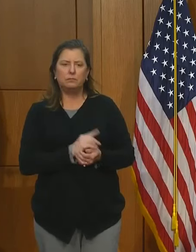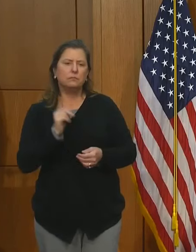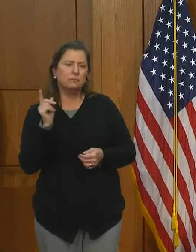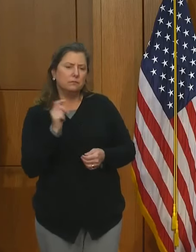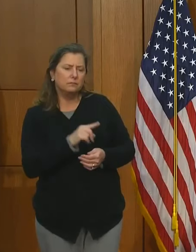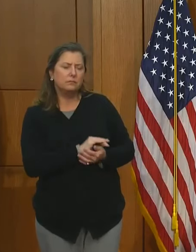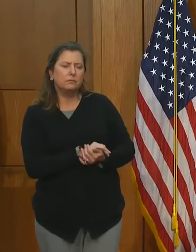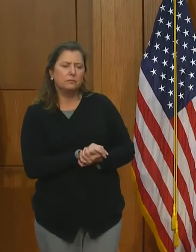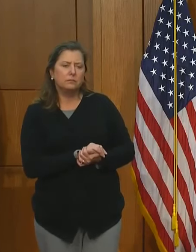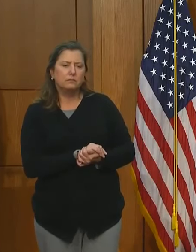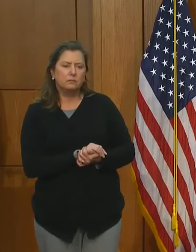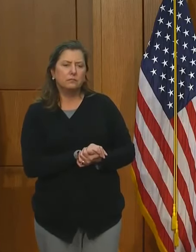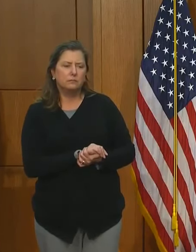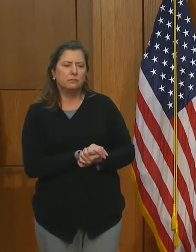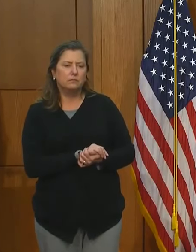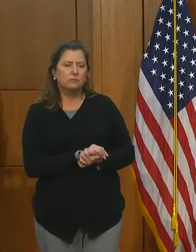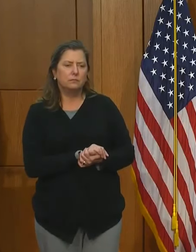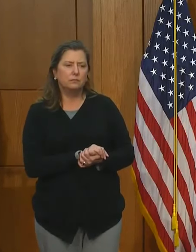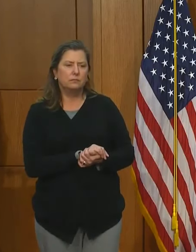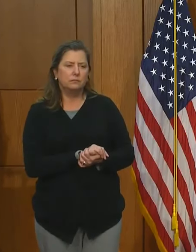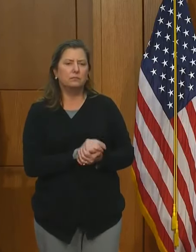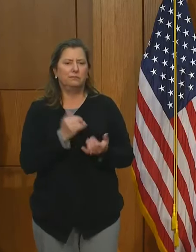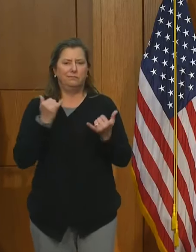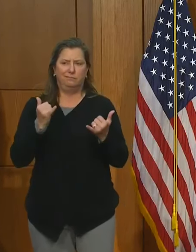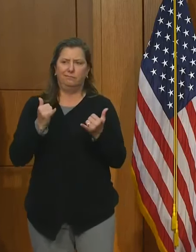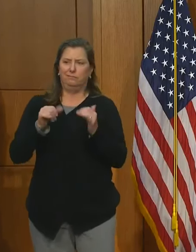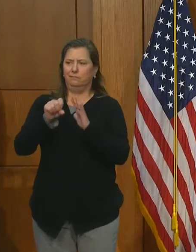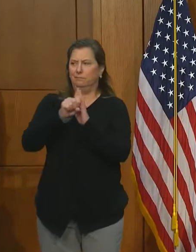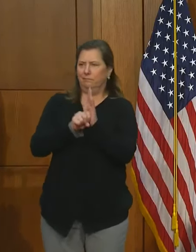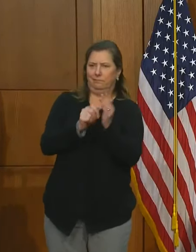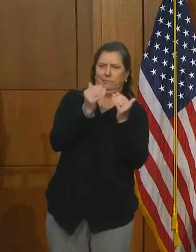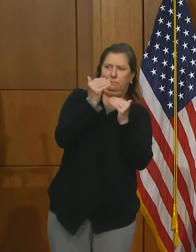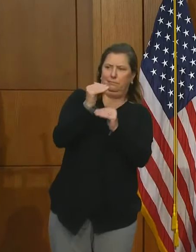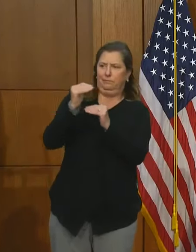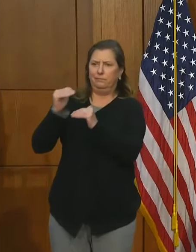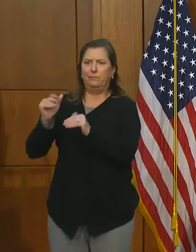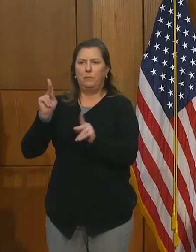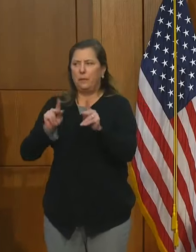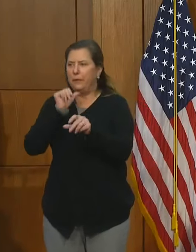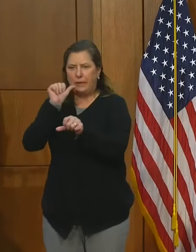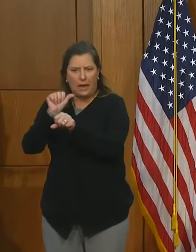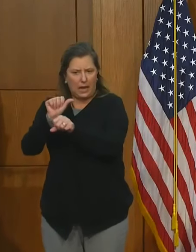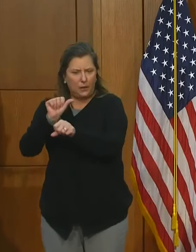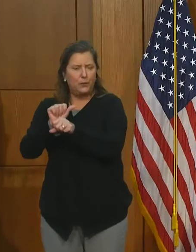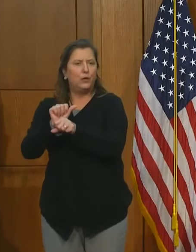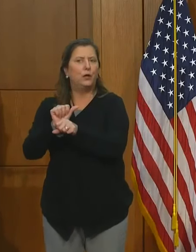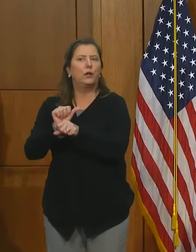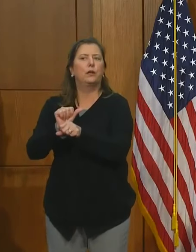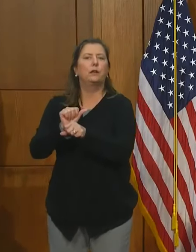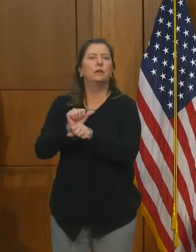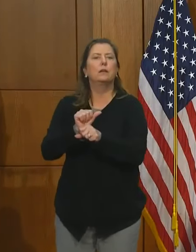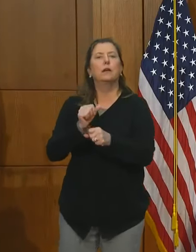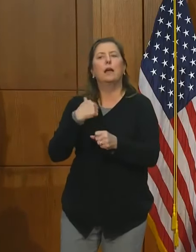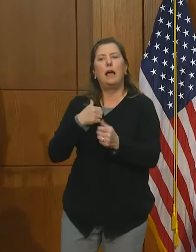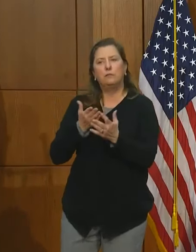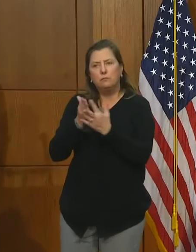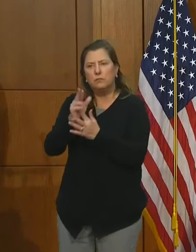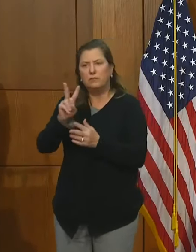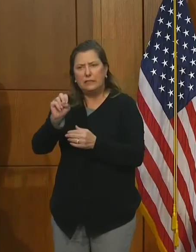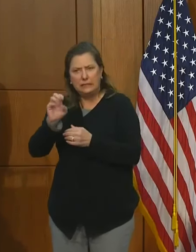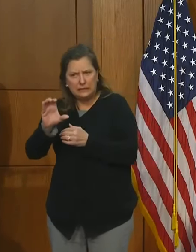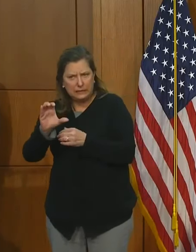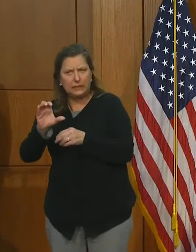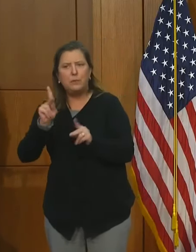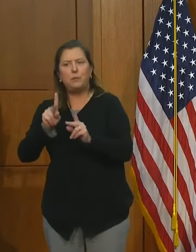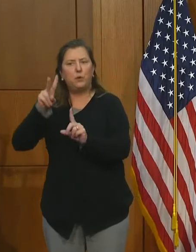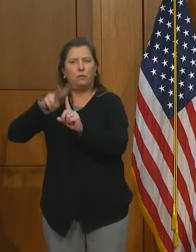under its current restrictions and people are out of work, a lot of folks are having issues getting through to the Virginia Economic Commission in order to file